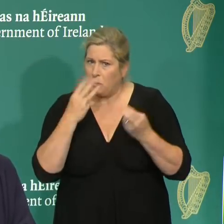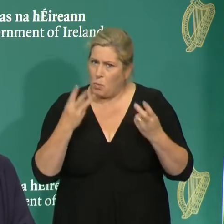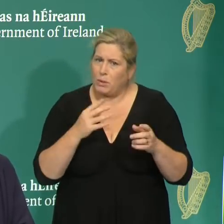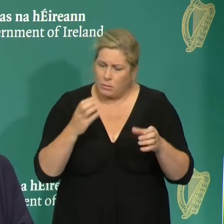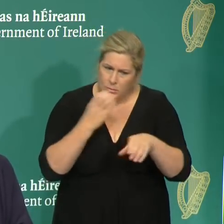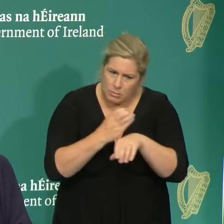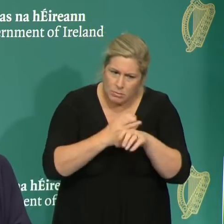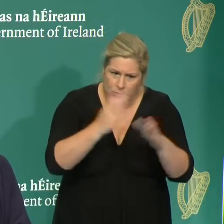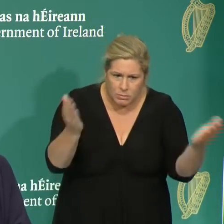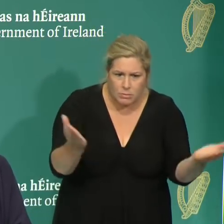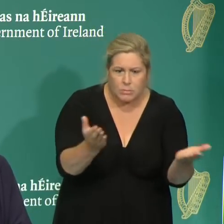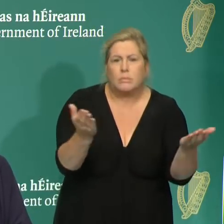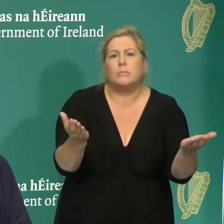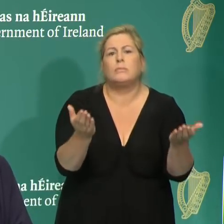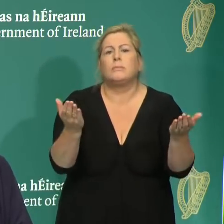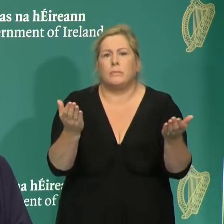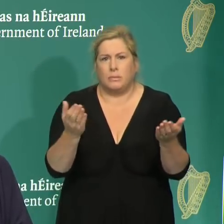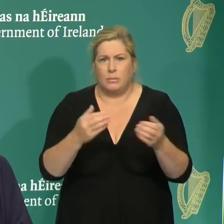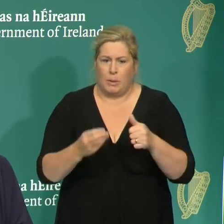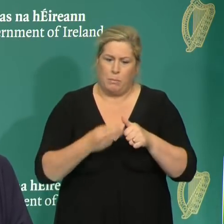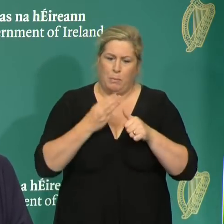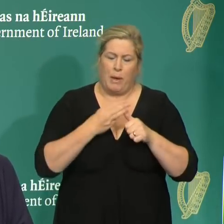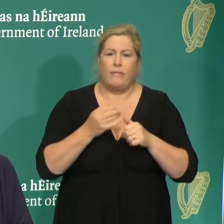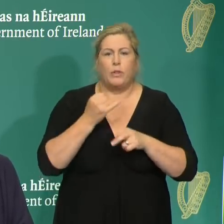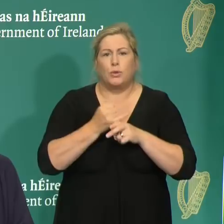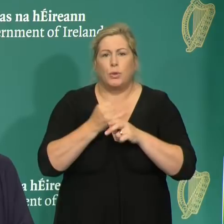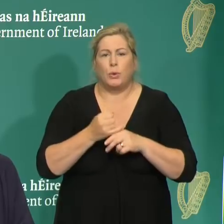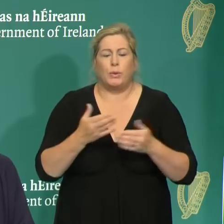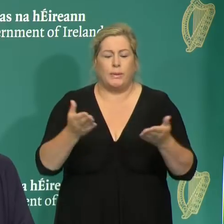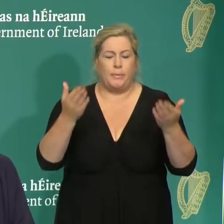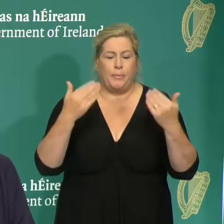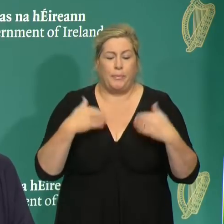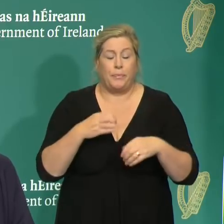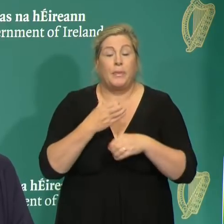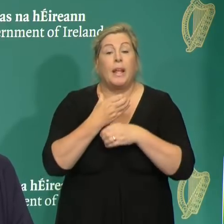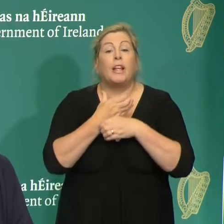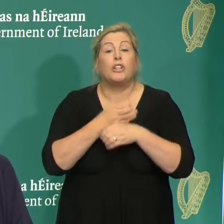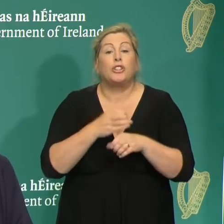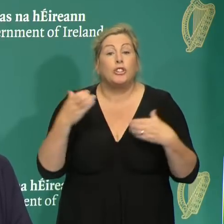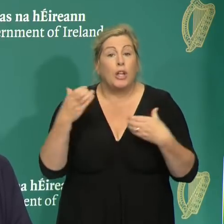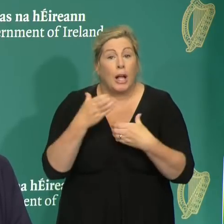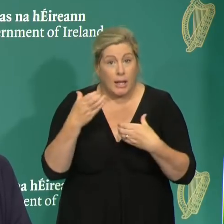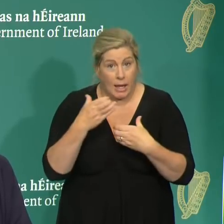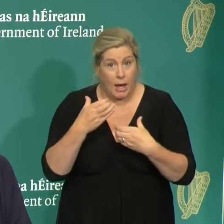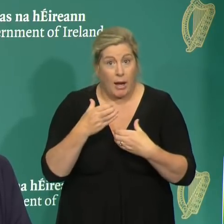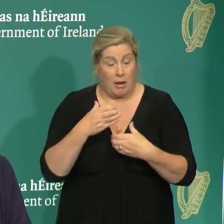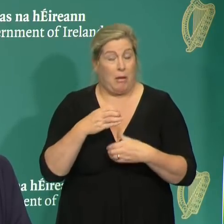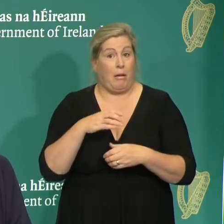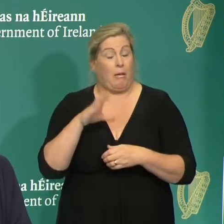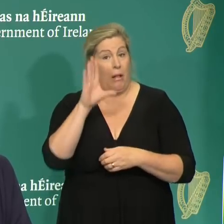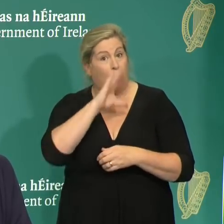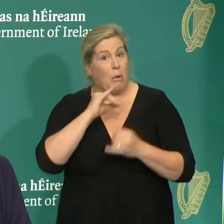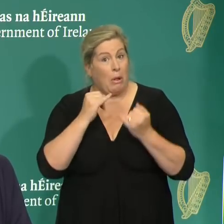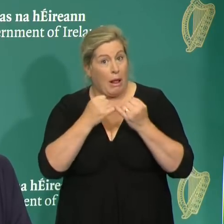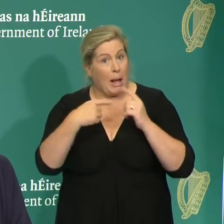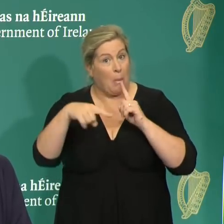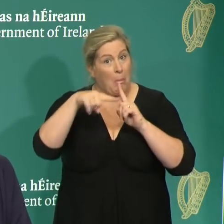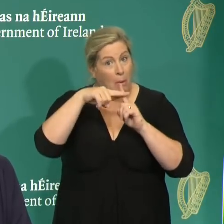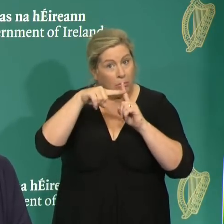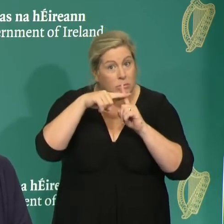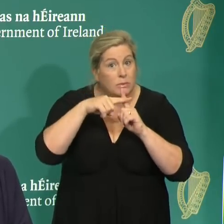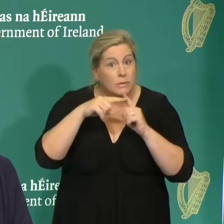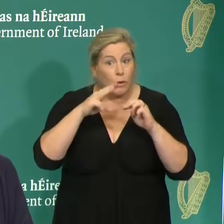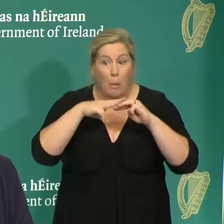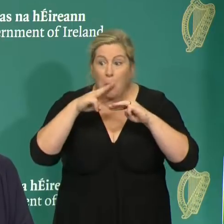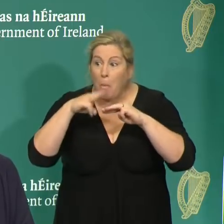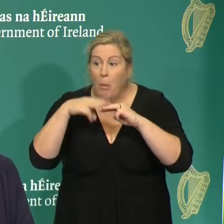Childcare. We are also pleased to learn last Friday that there has been a positive rate of sign-up since childcare services were allowed to reopen